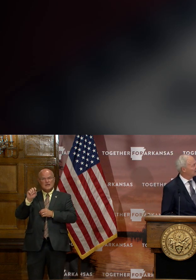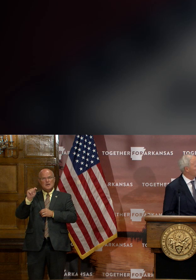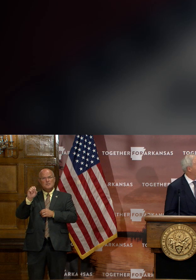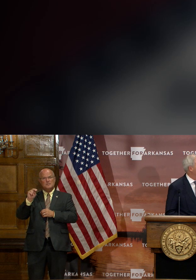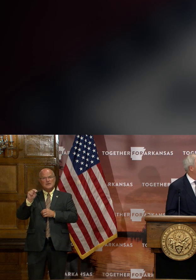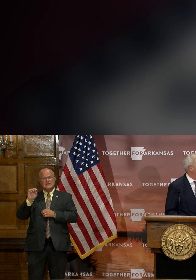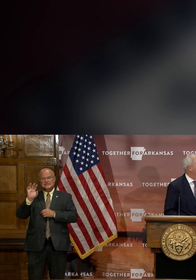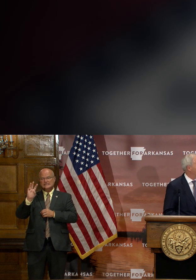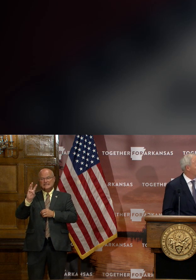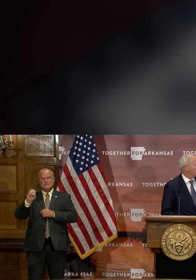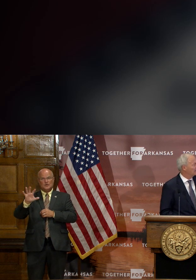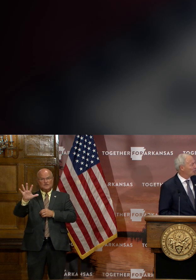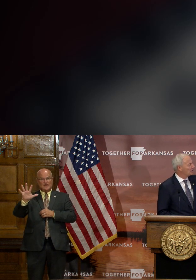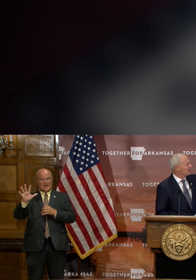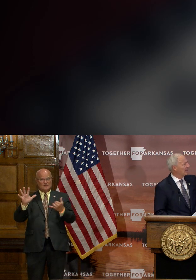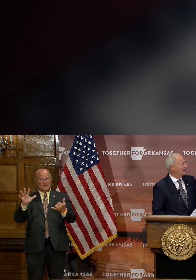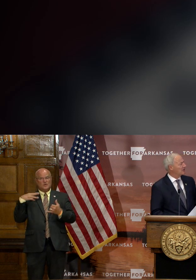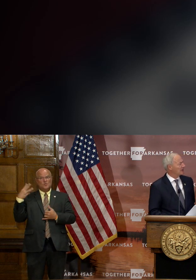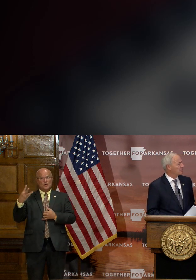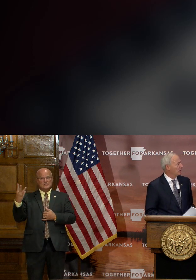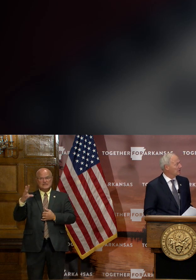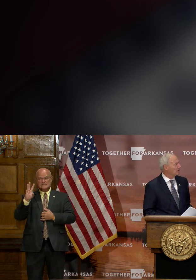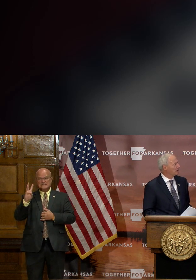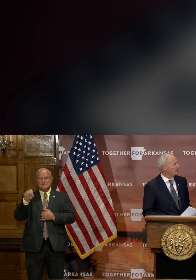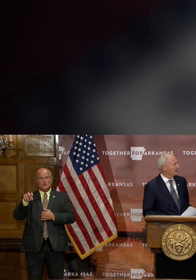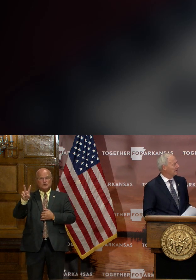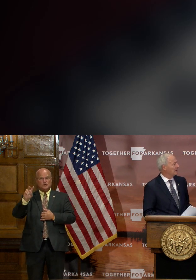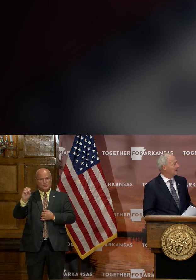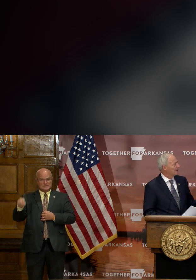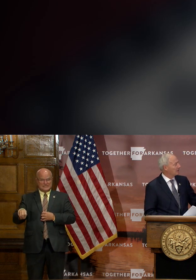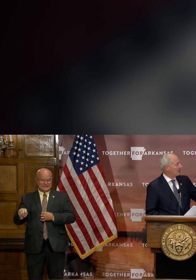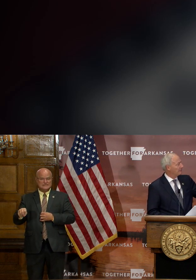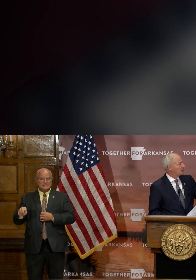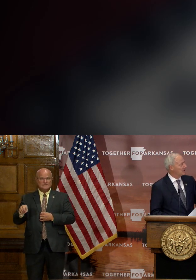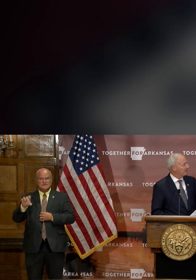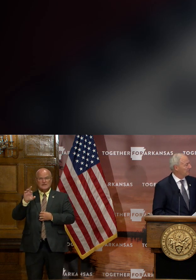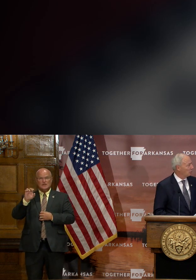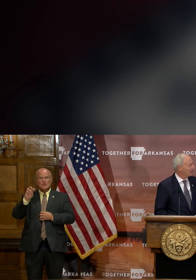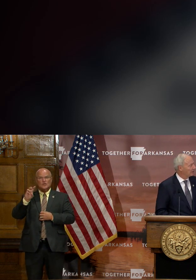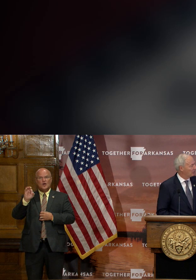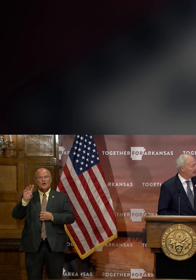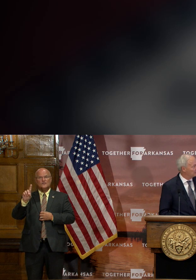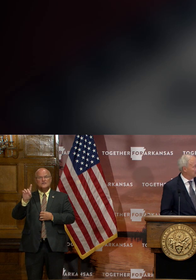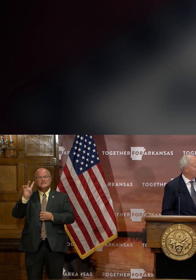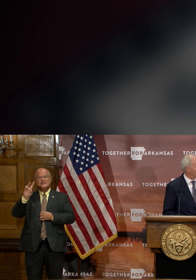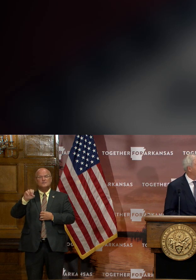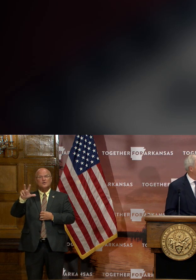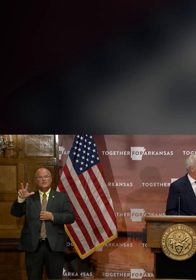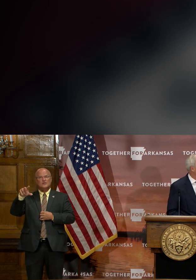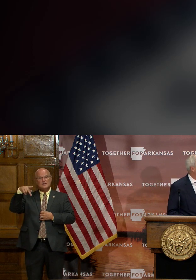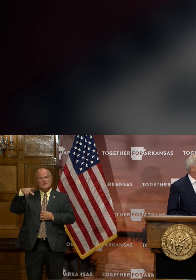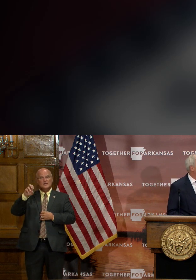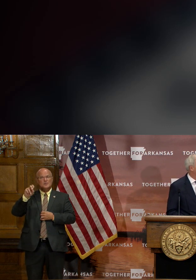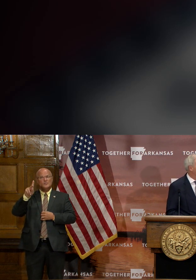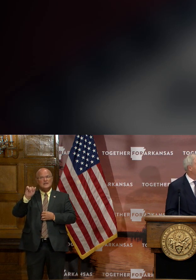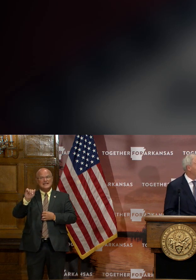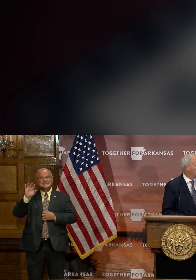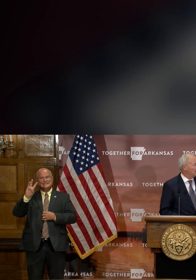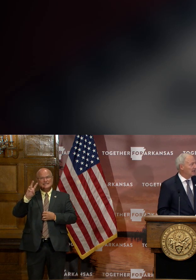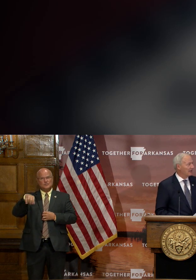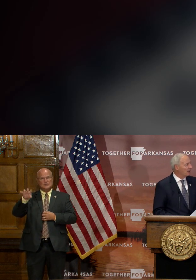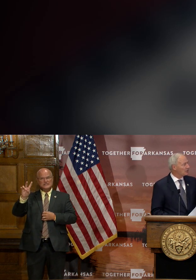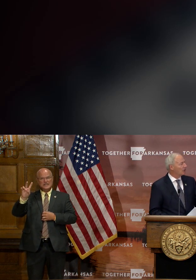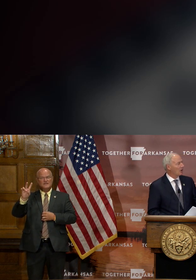is at 6.5%, Washington County 6.2%, Crawford 7.3%, Pulaski